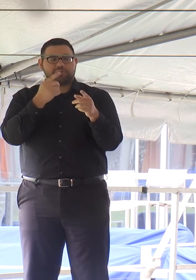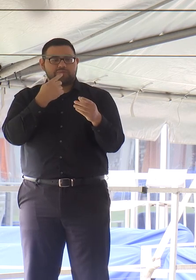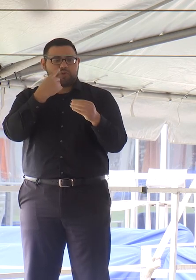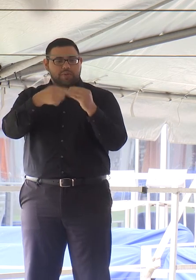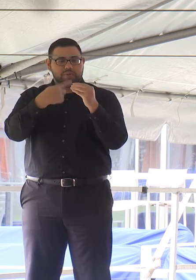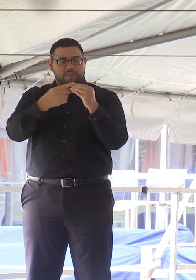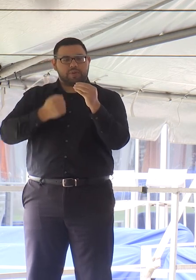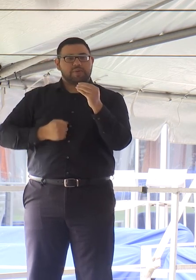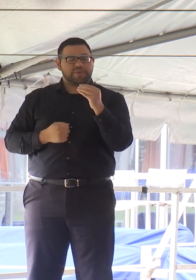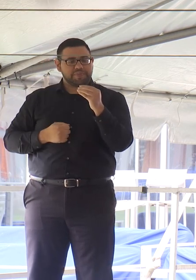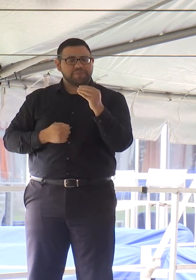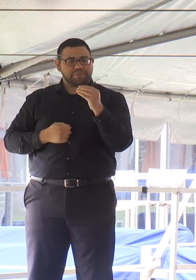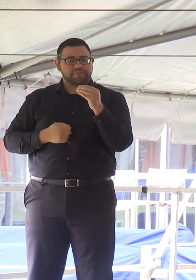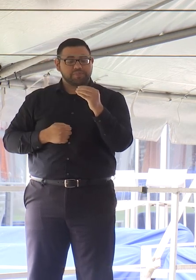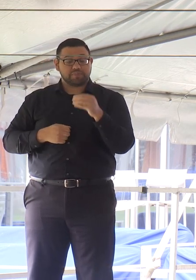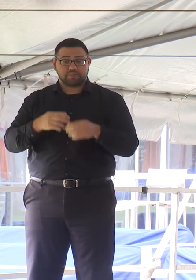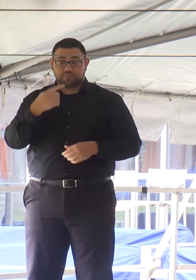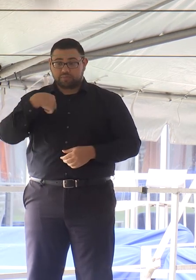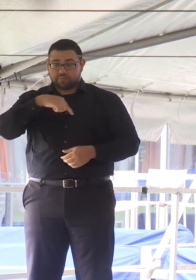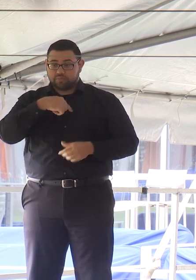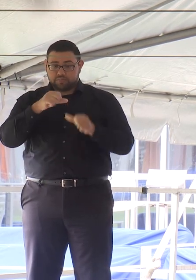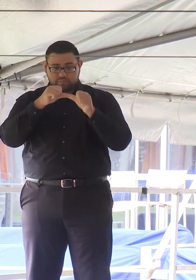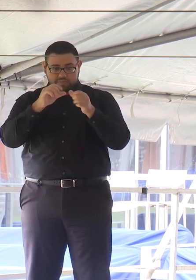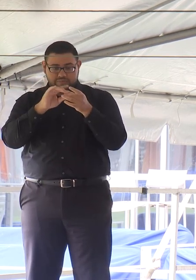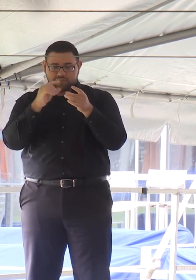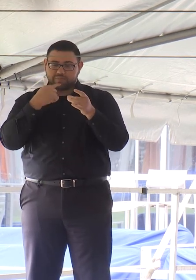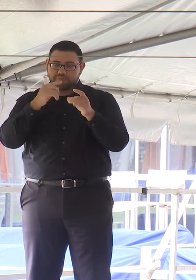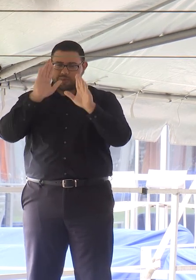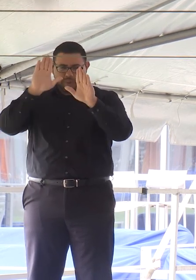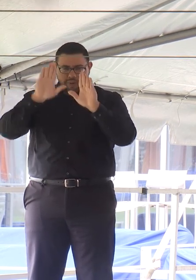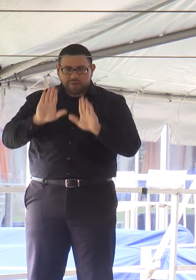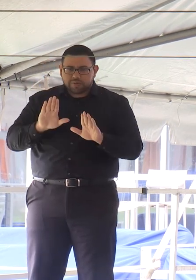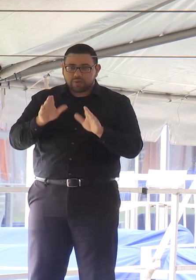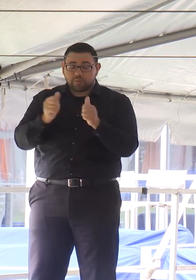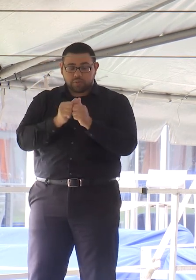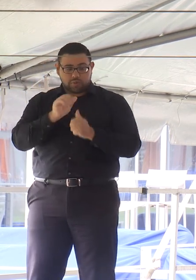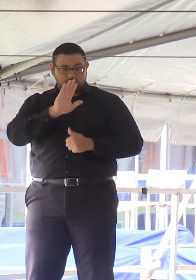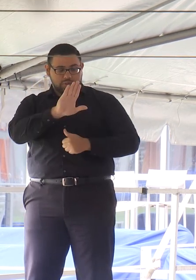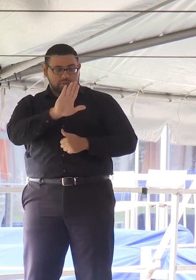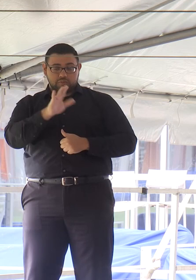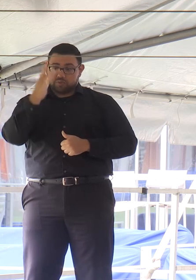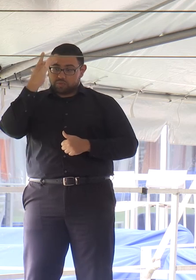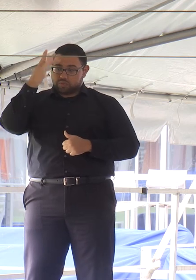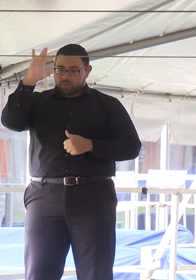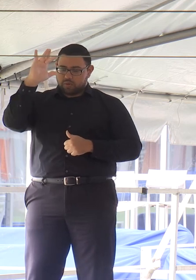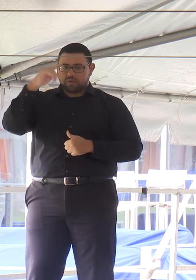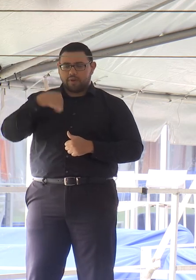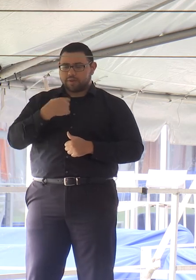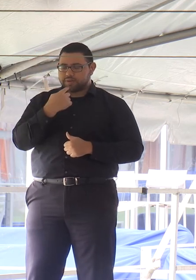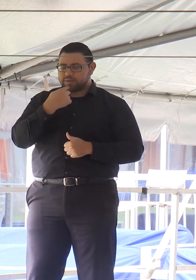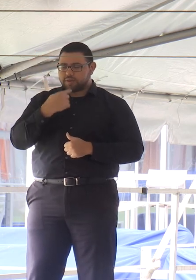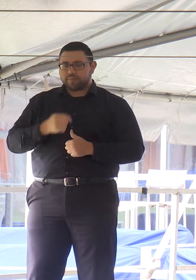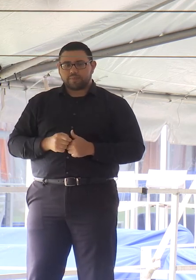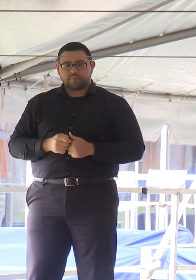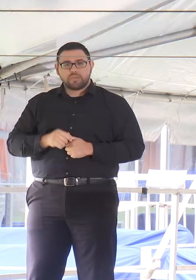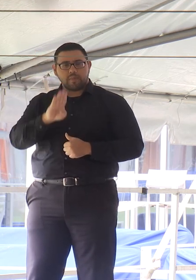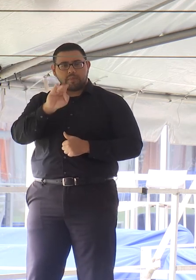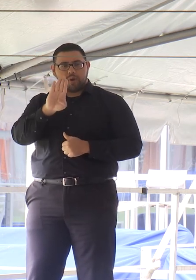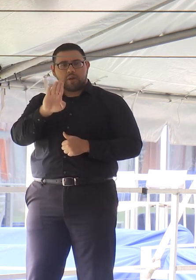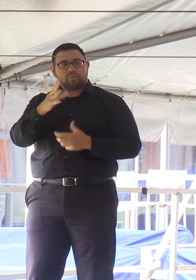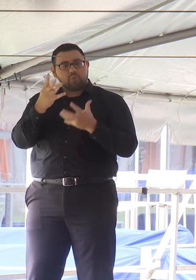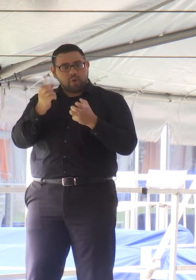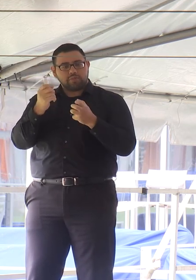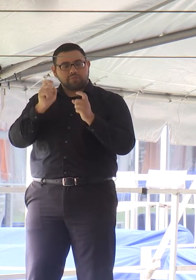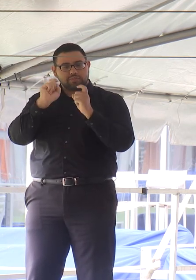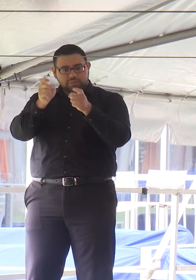talking about. And we just kept saying, this is awesome. And with your smarts, I say, Bob wanted